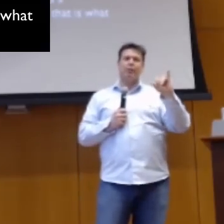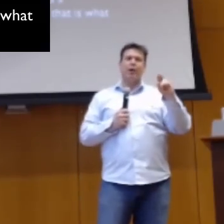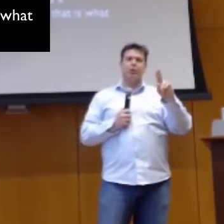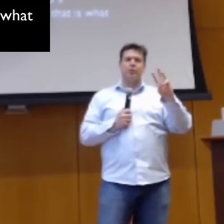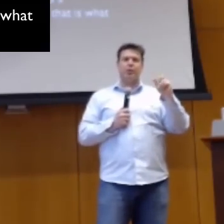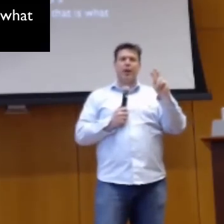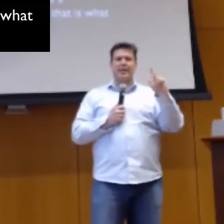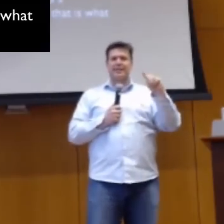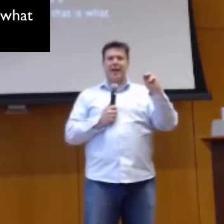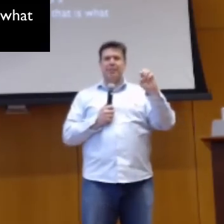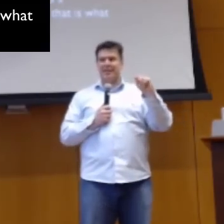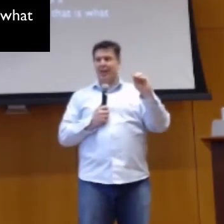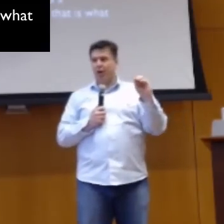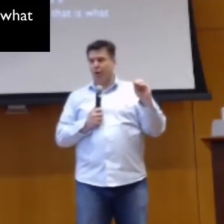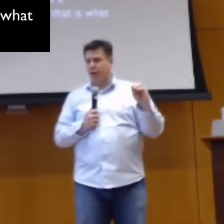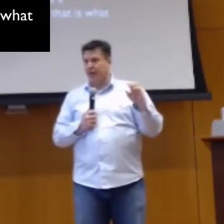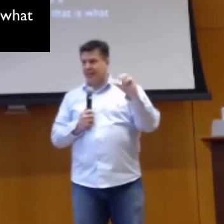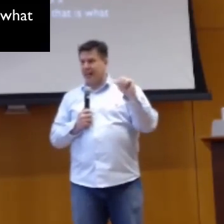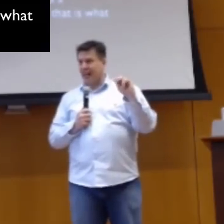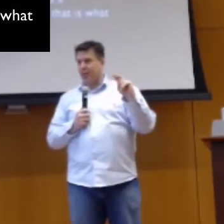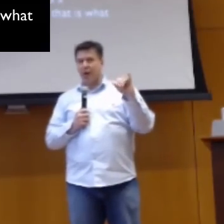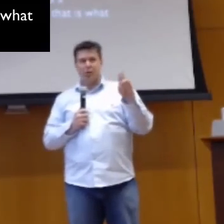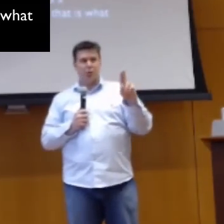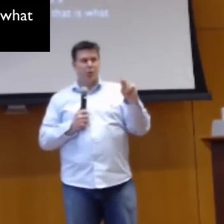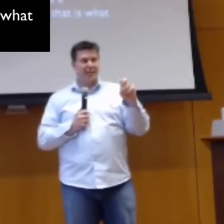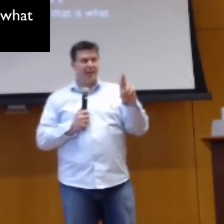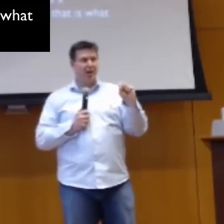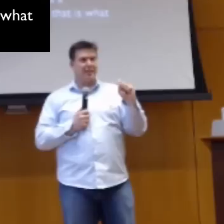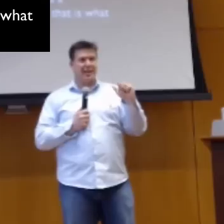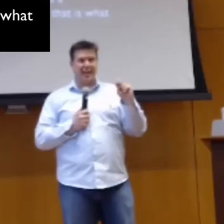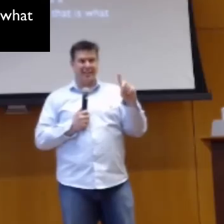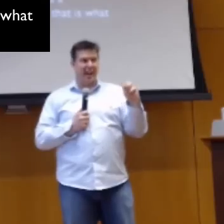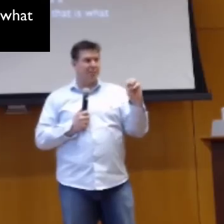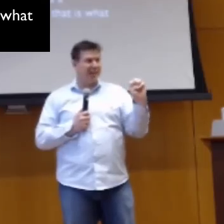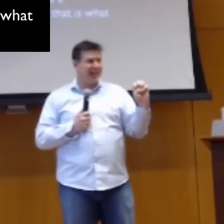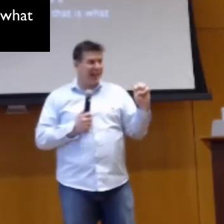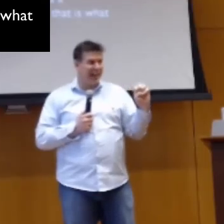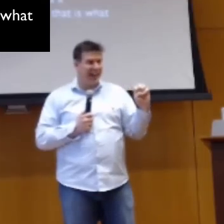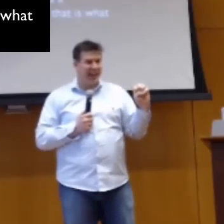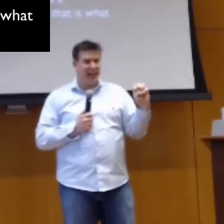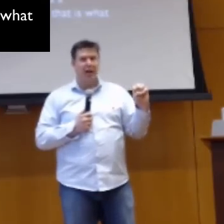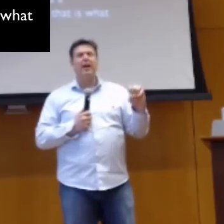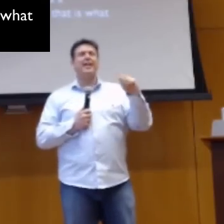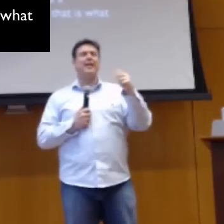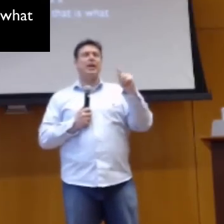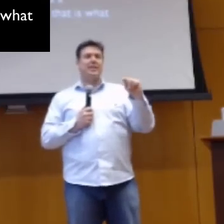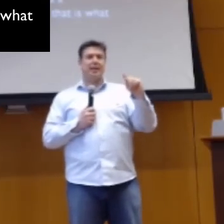-F-Y-O-U-W-A-N-T-M-E-T-O-C-A-N-Y-O-U-U-N-E-R-S-T-A-N-E-N-E-T-H-A-T